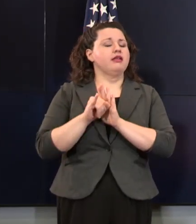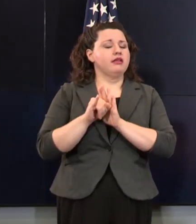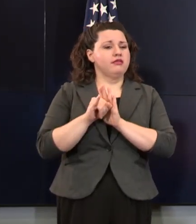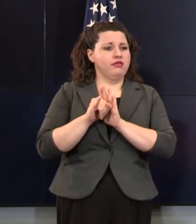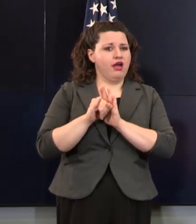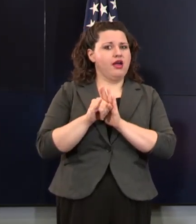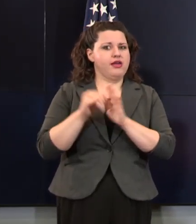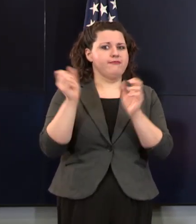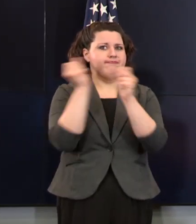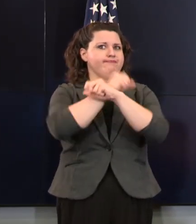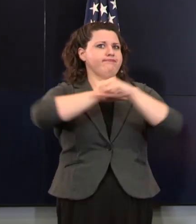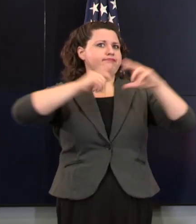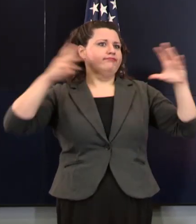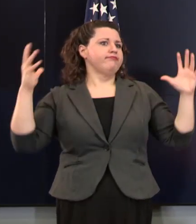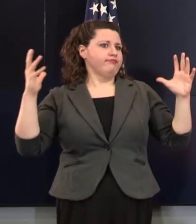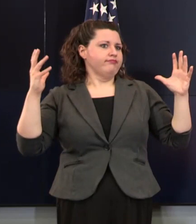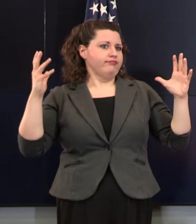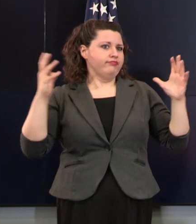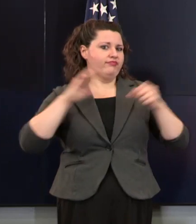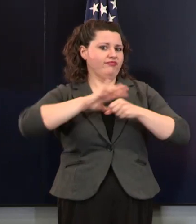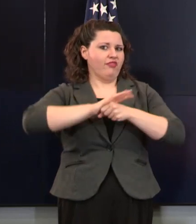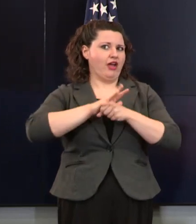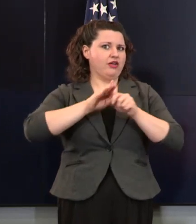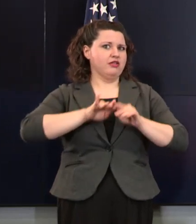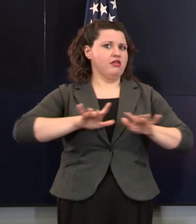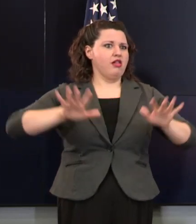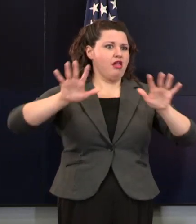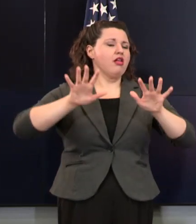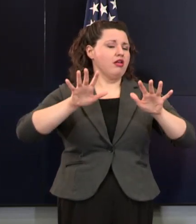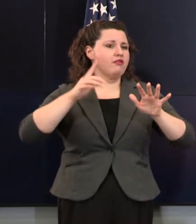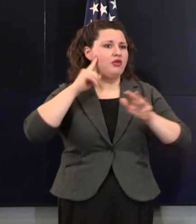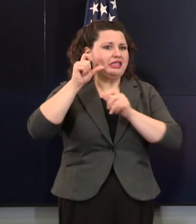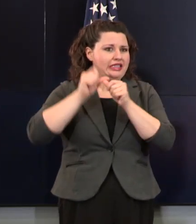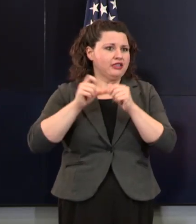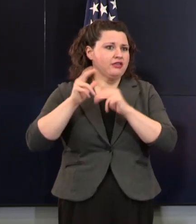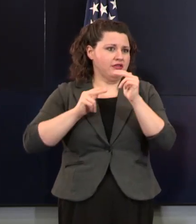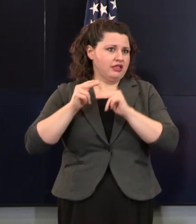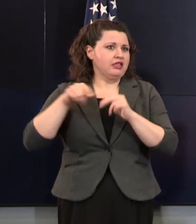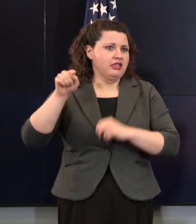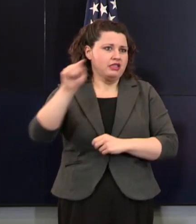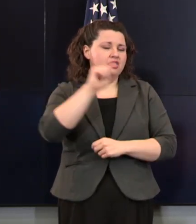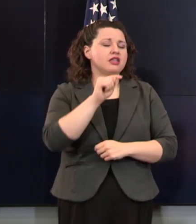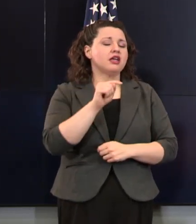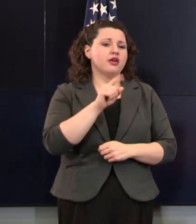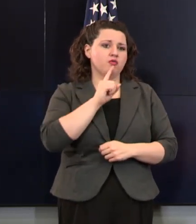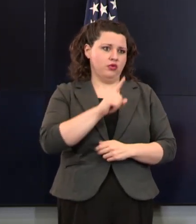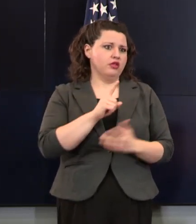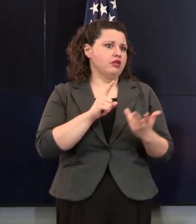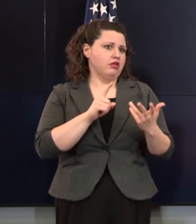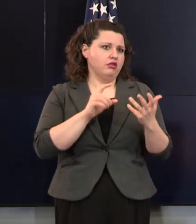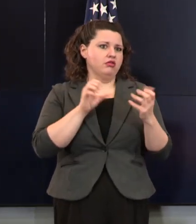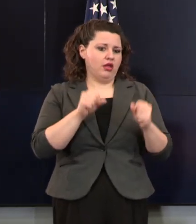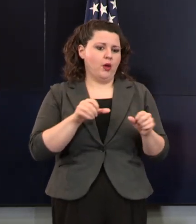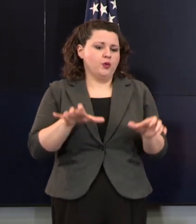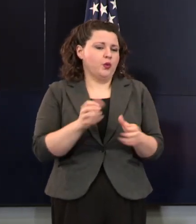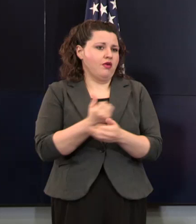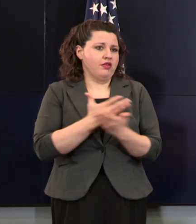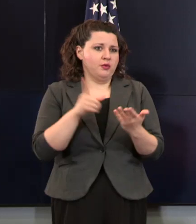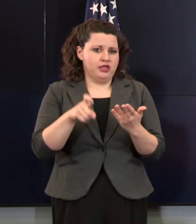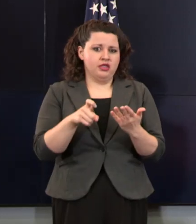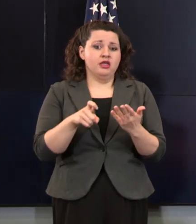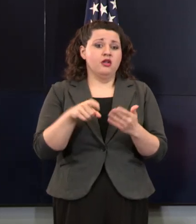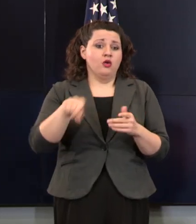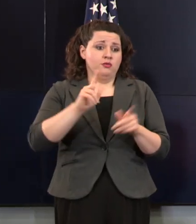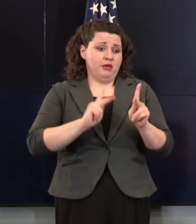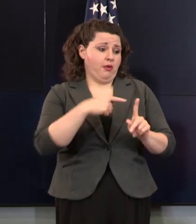identify the scope of the virus activity in each one of the facilities and really take the steps that we need to separate those that have